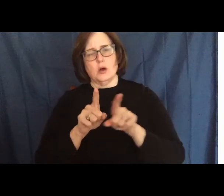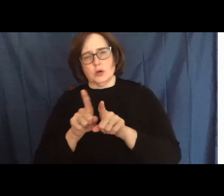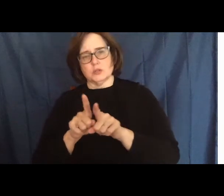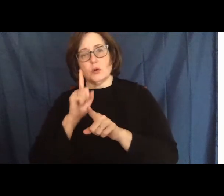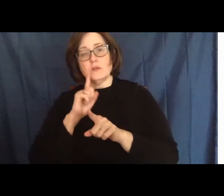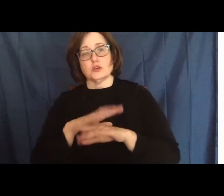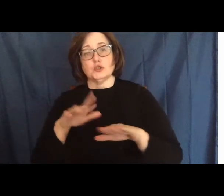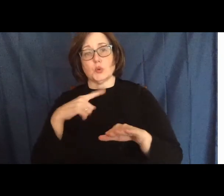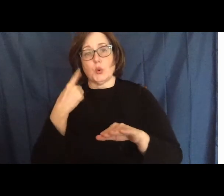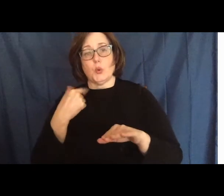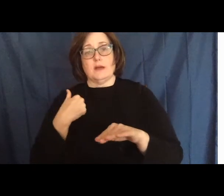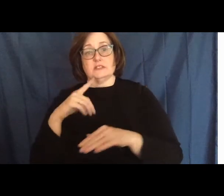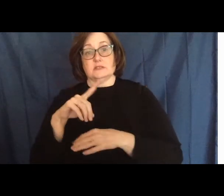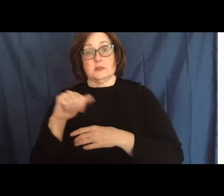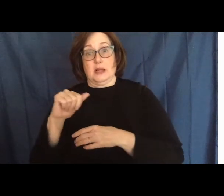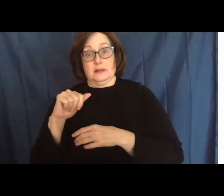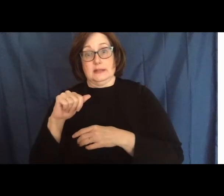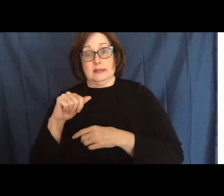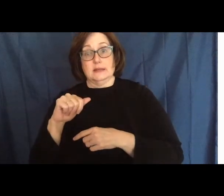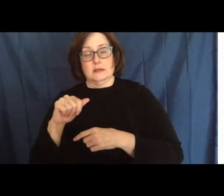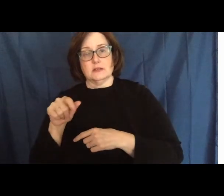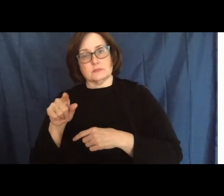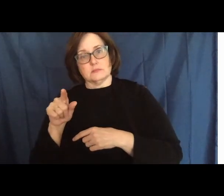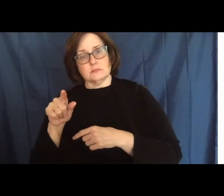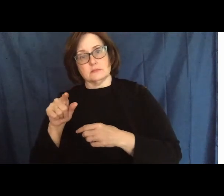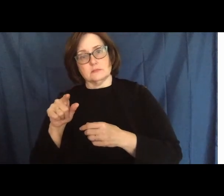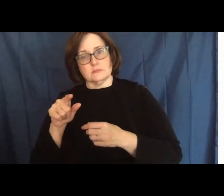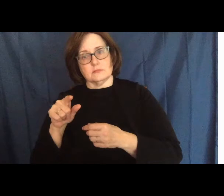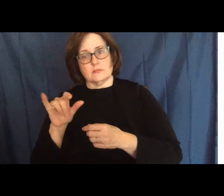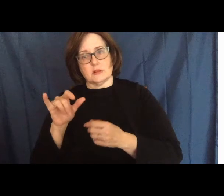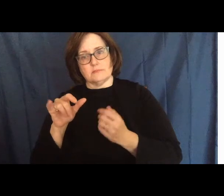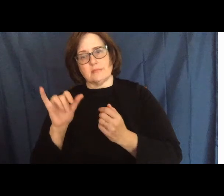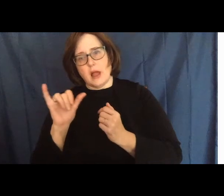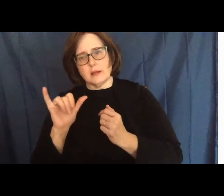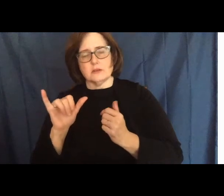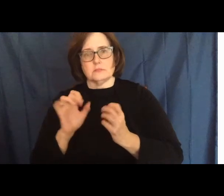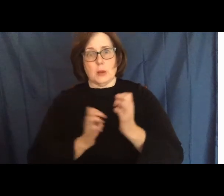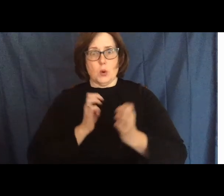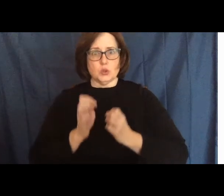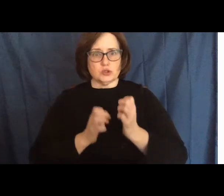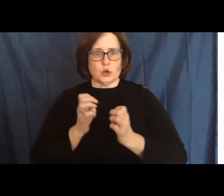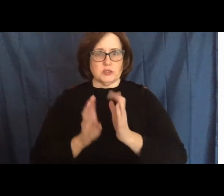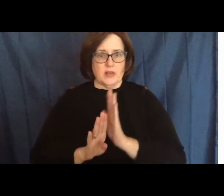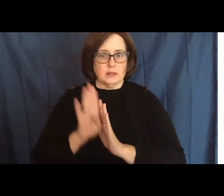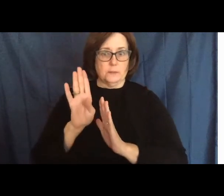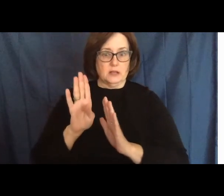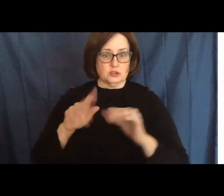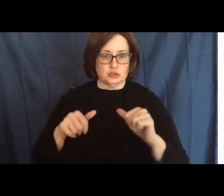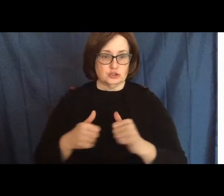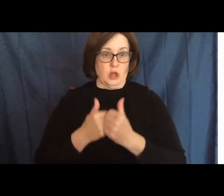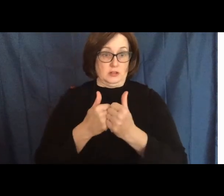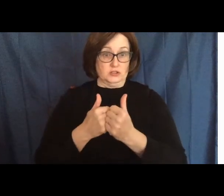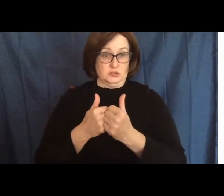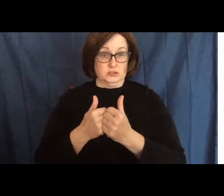who have more emotional or development challenges compared to their